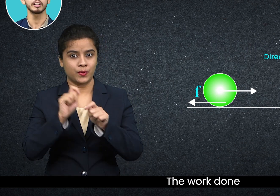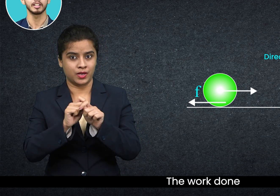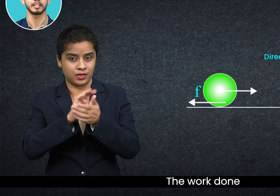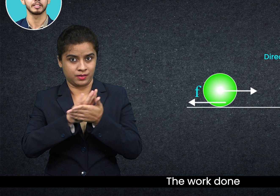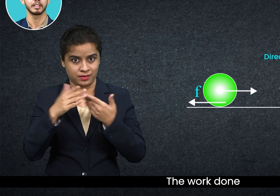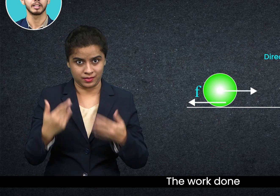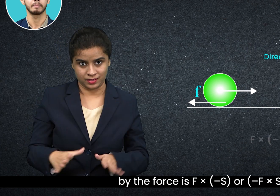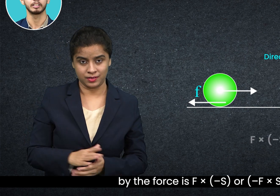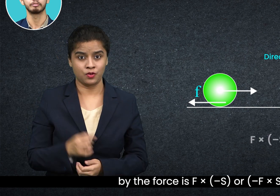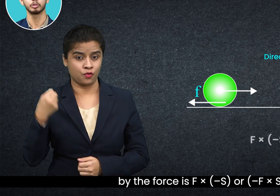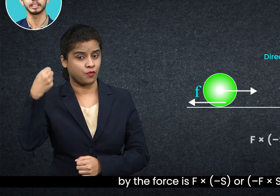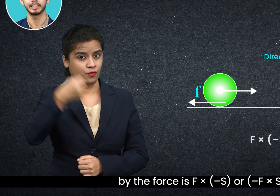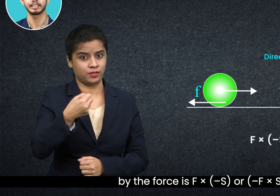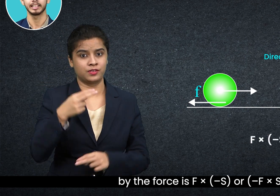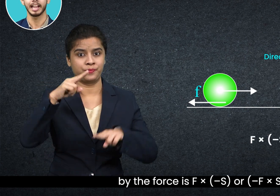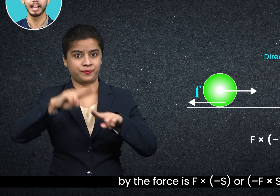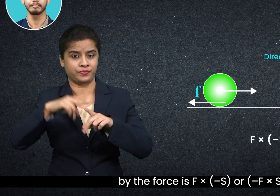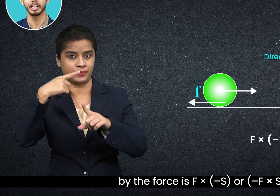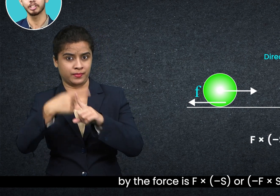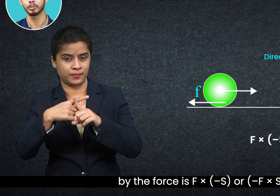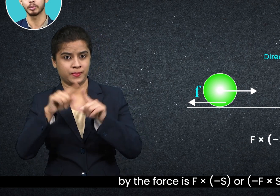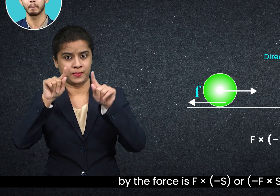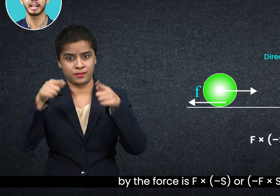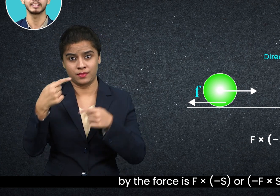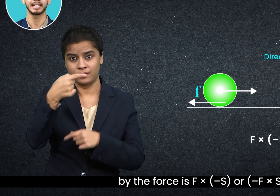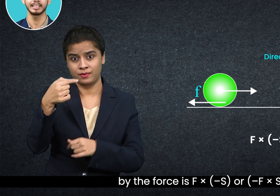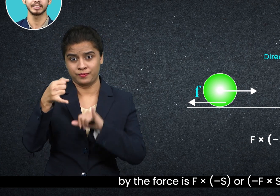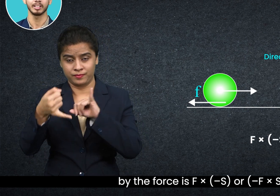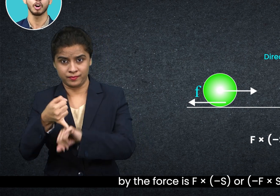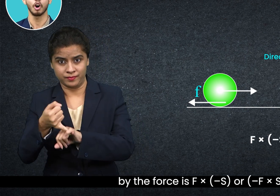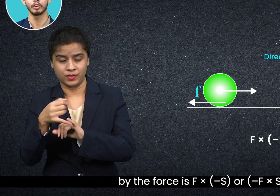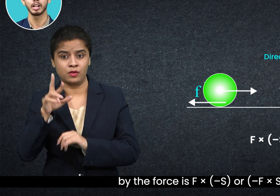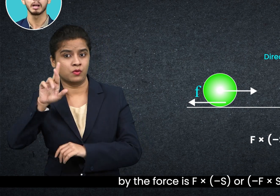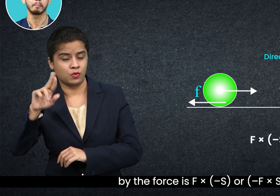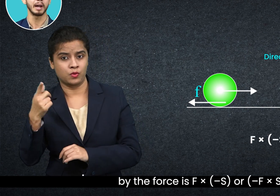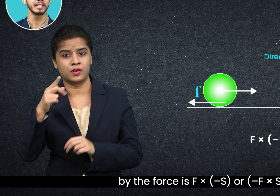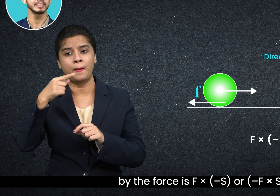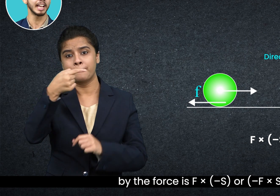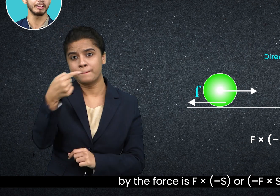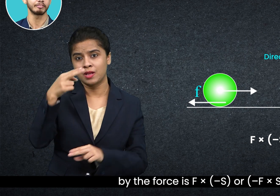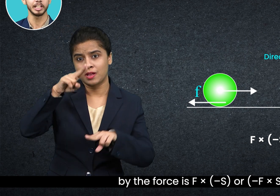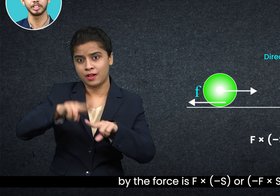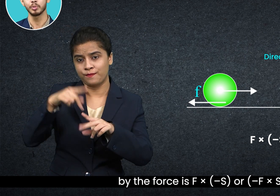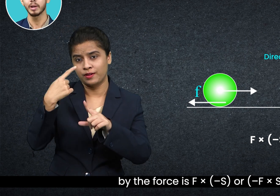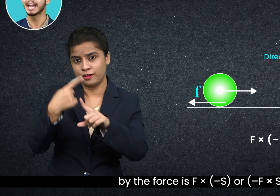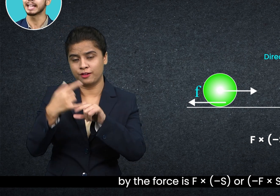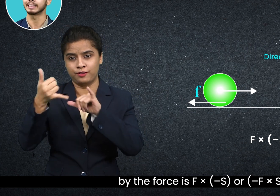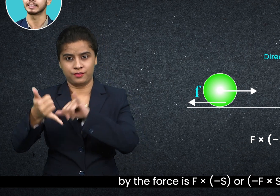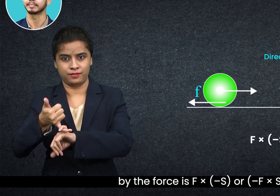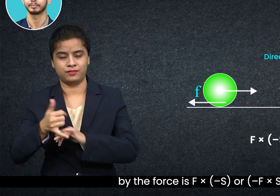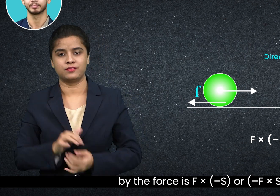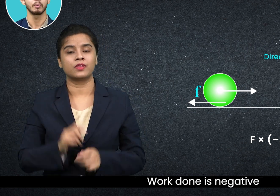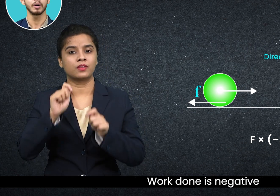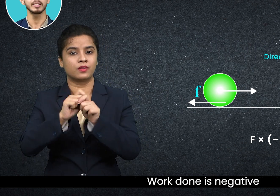The work done by the force is F into minus S or minus F into